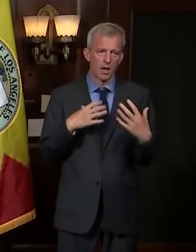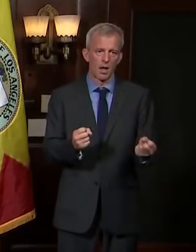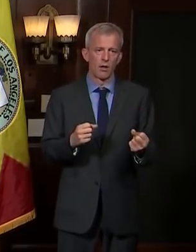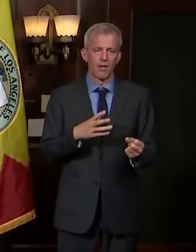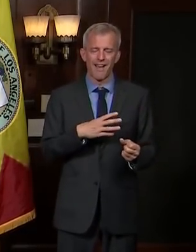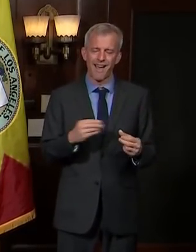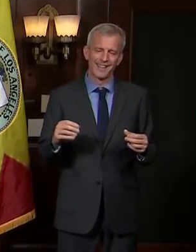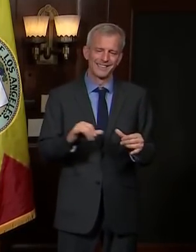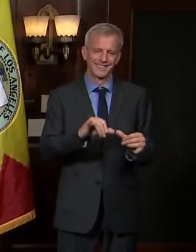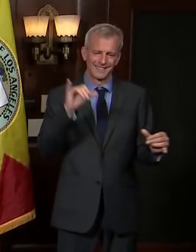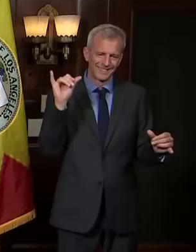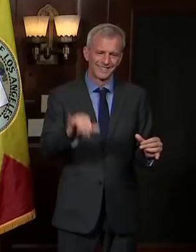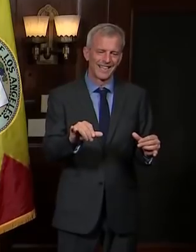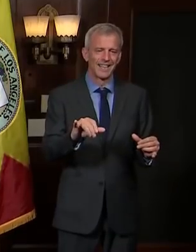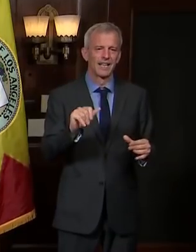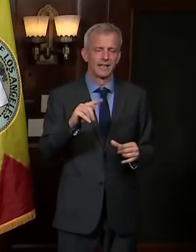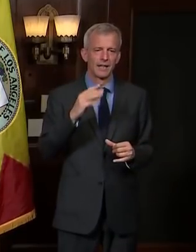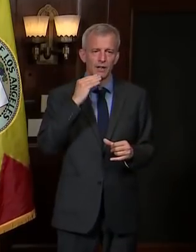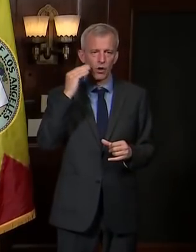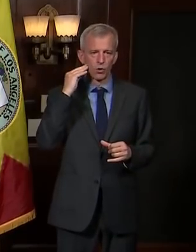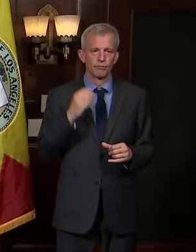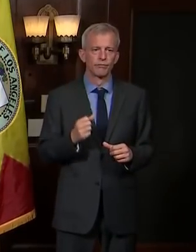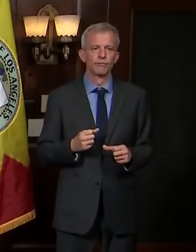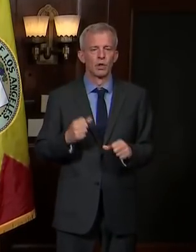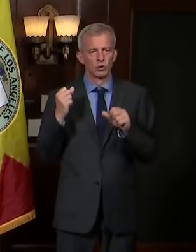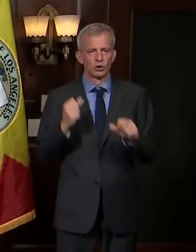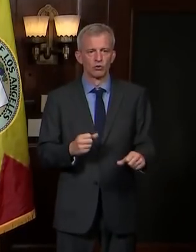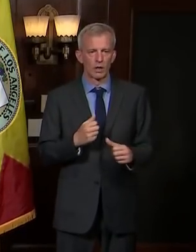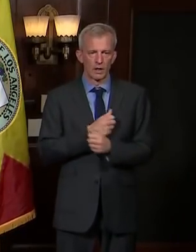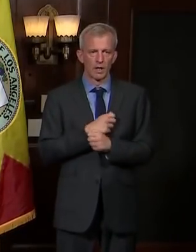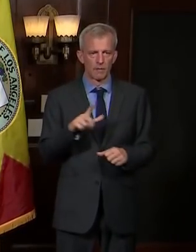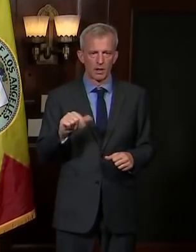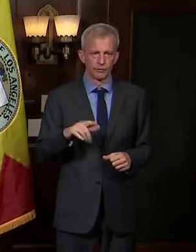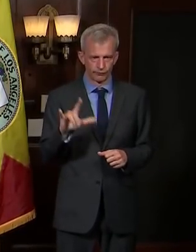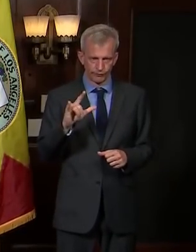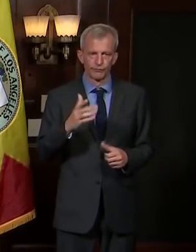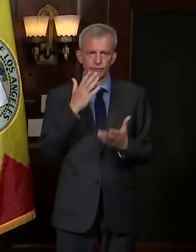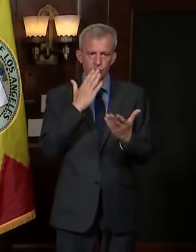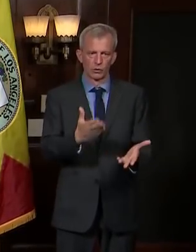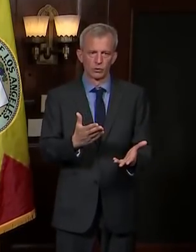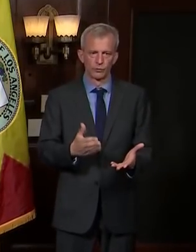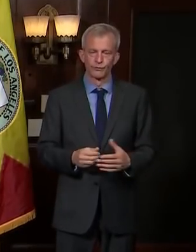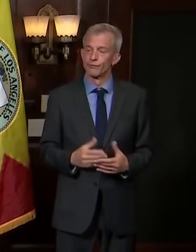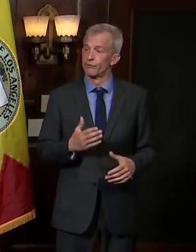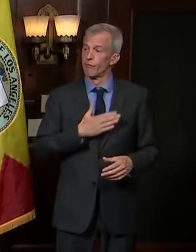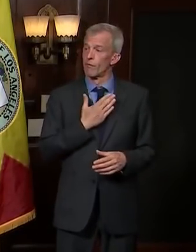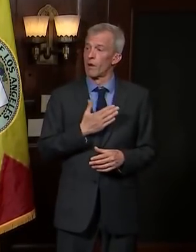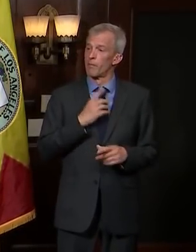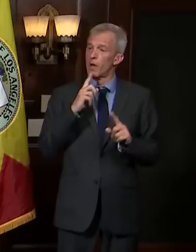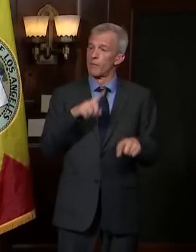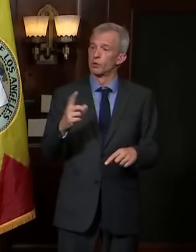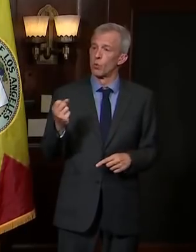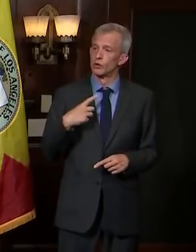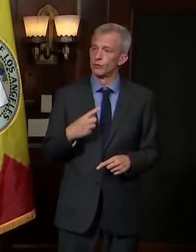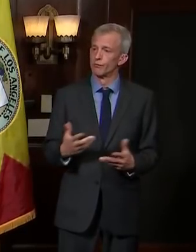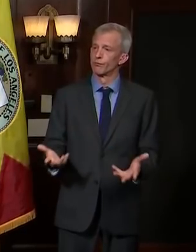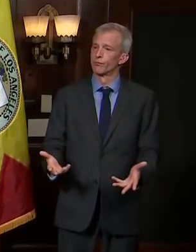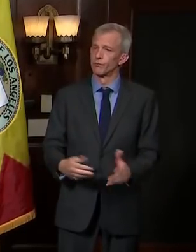at home. Strength and love, Los Angeles. Thank you. And I'm happy to answer questions.